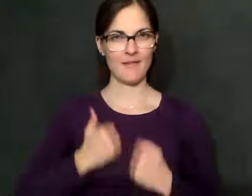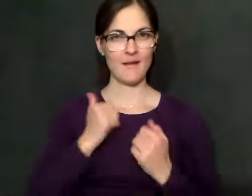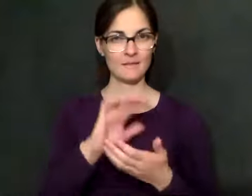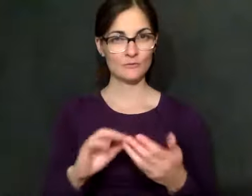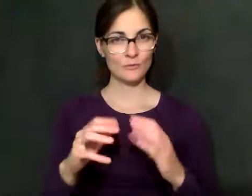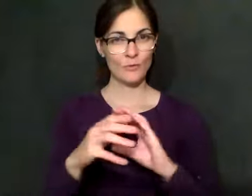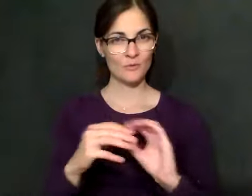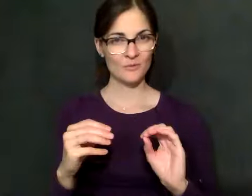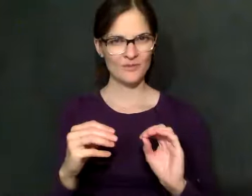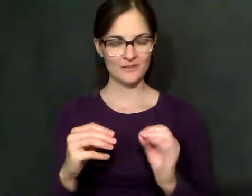of a